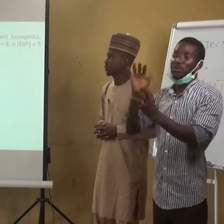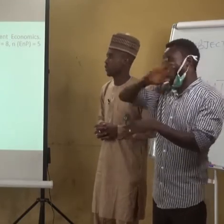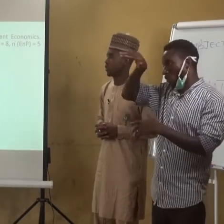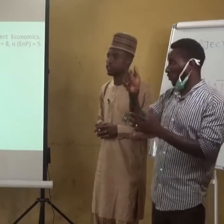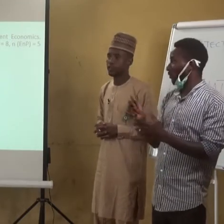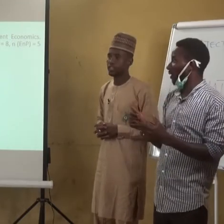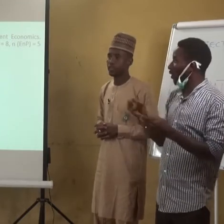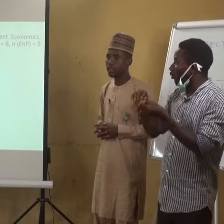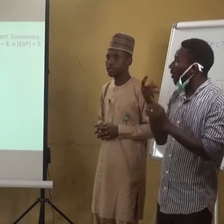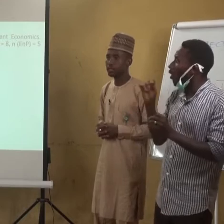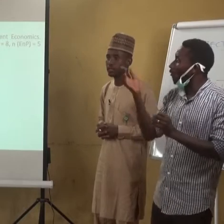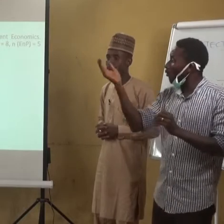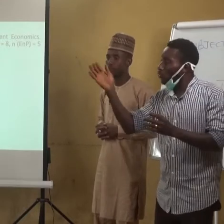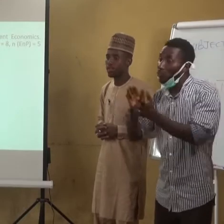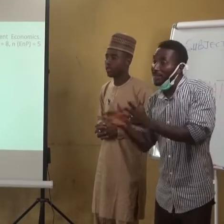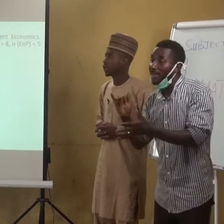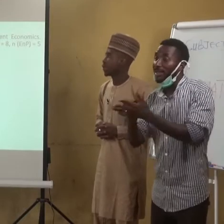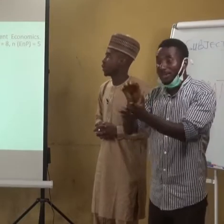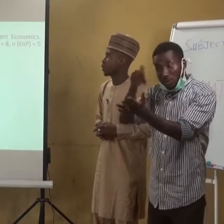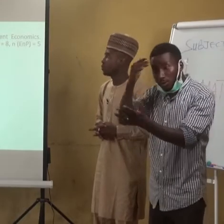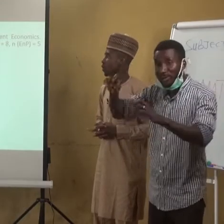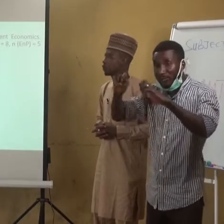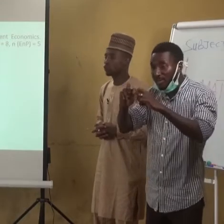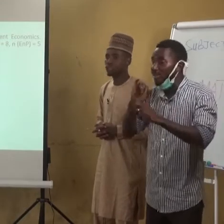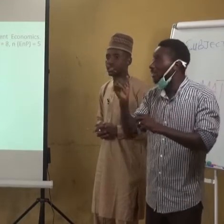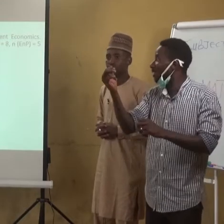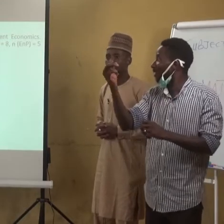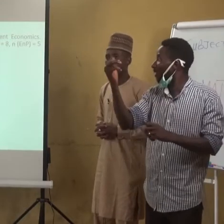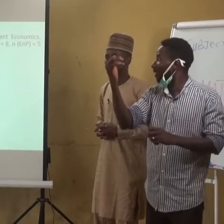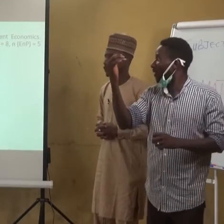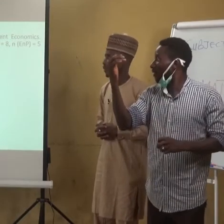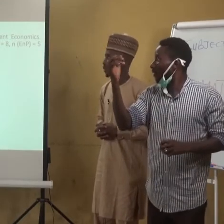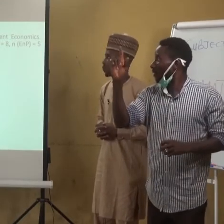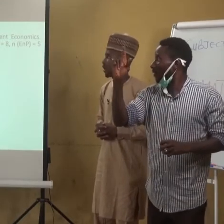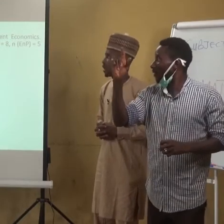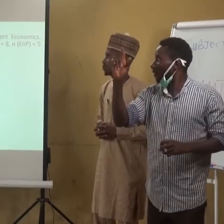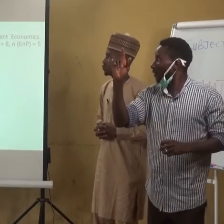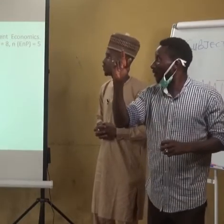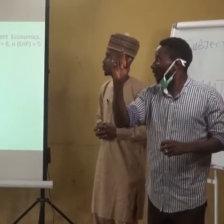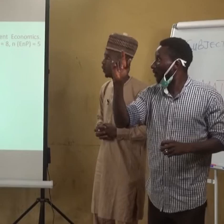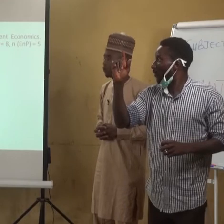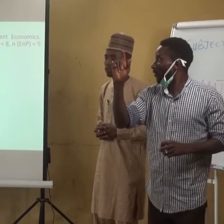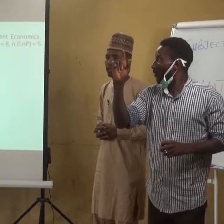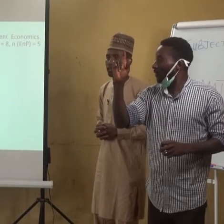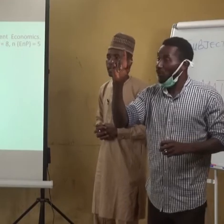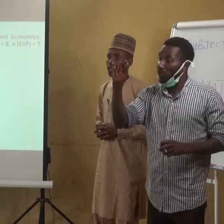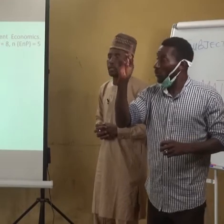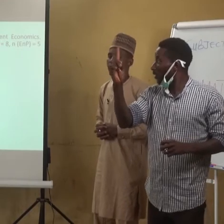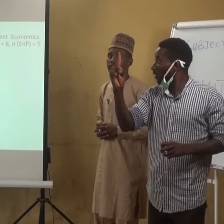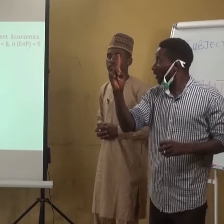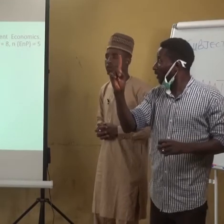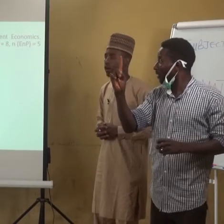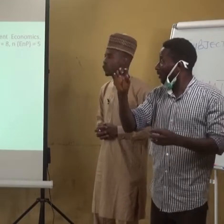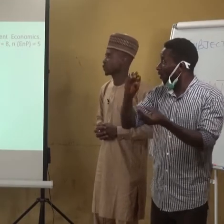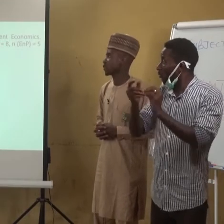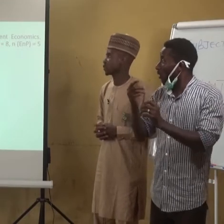physics is 21. Number of those that study geography, we have 24.